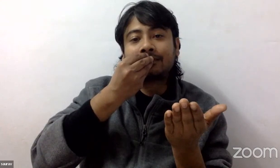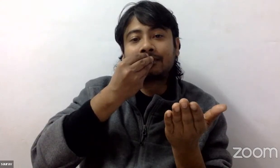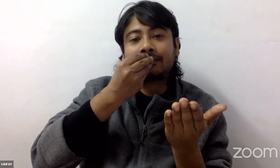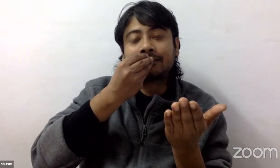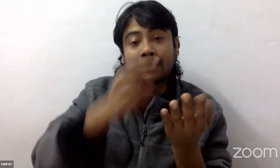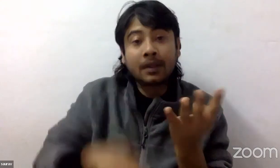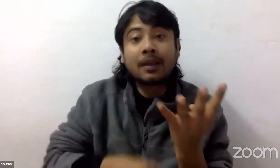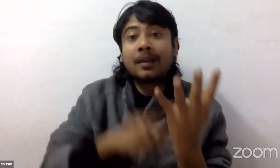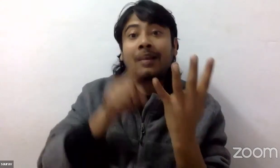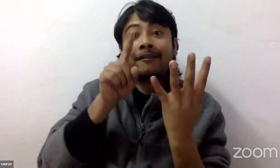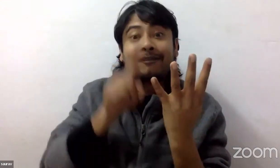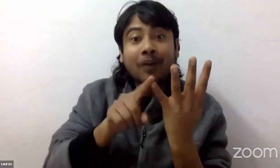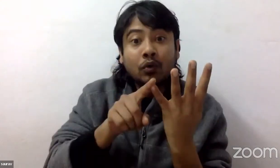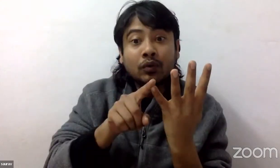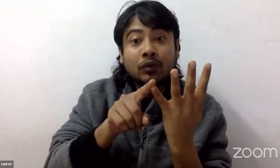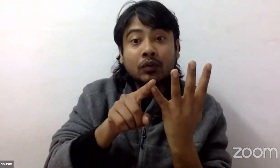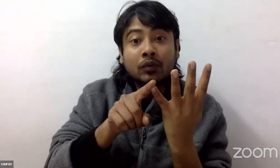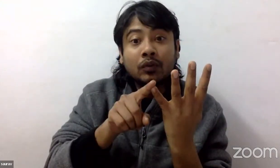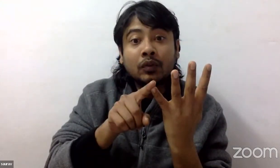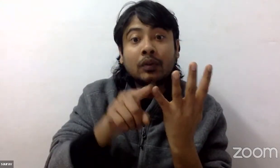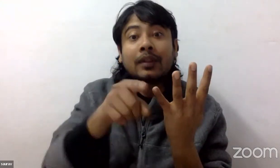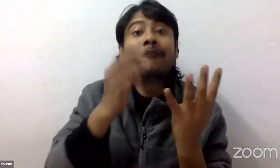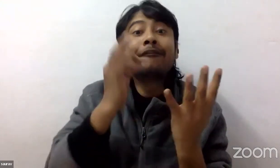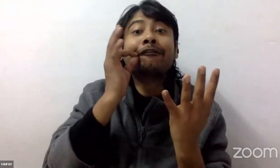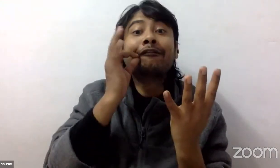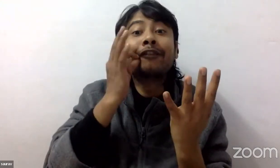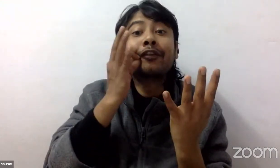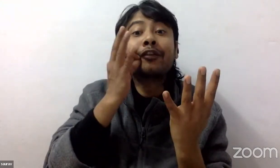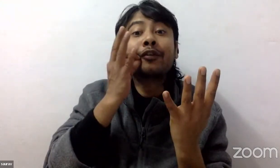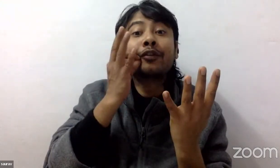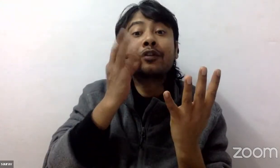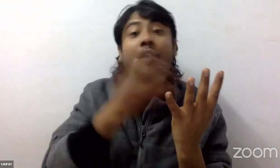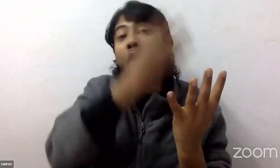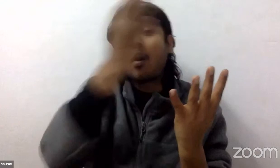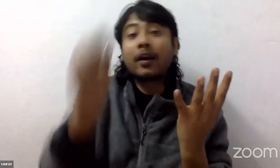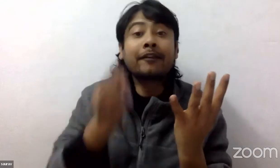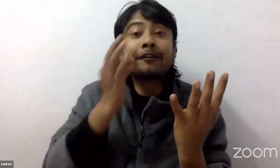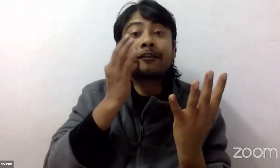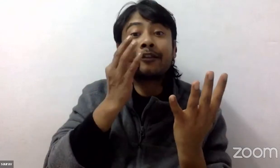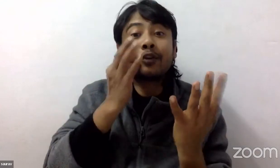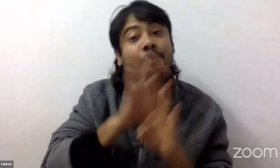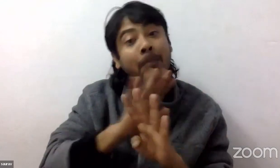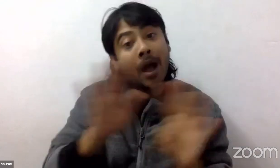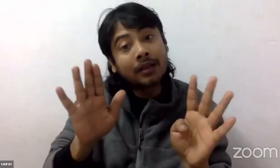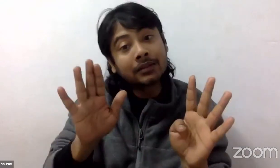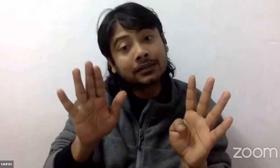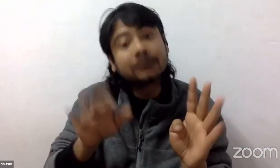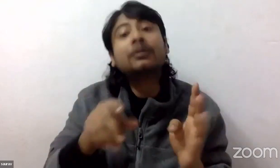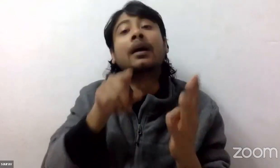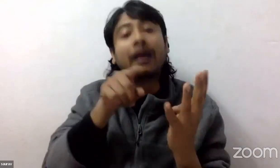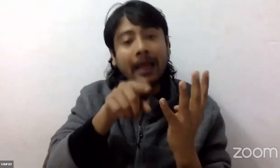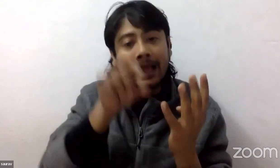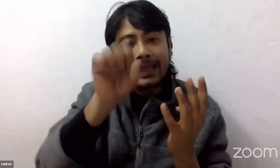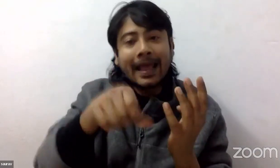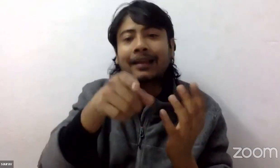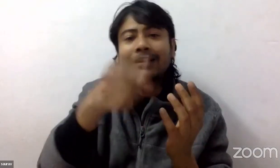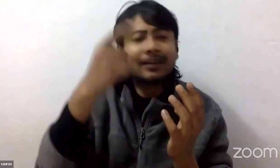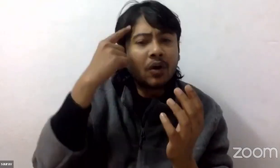fasting khichdi or something like that. And if you are observing the solids fast, like you have